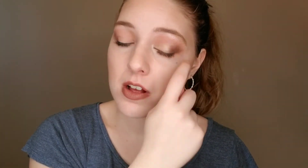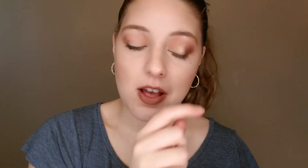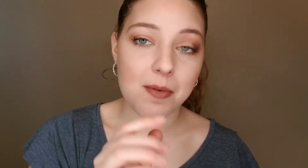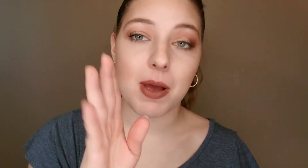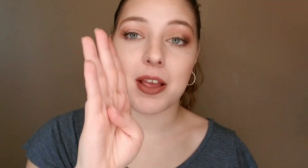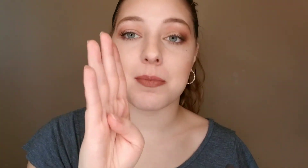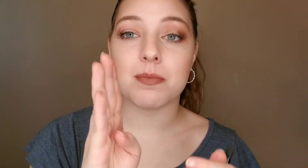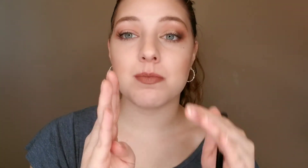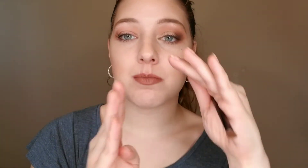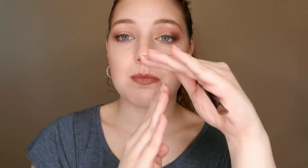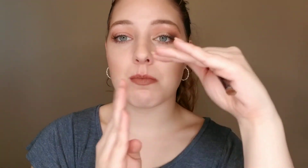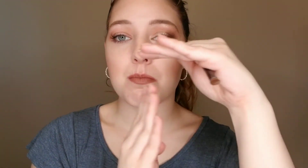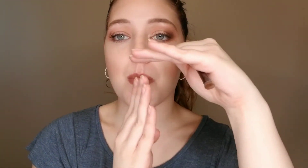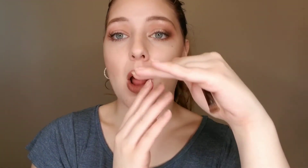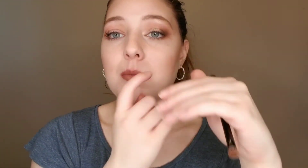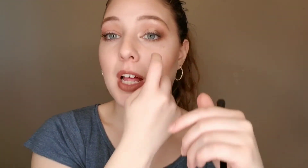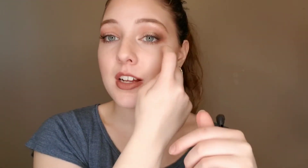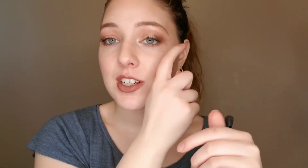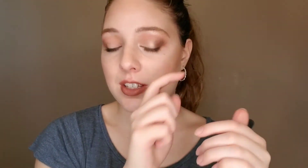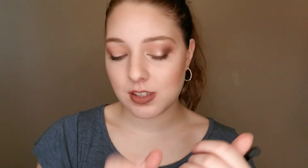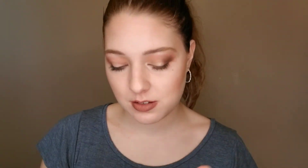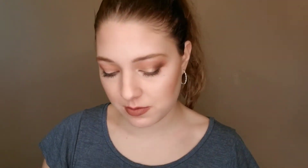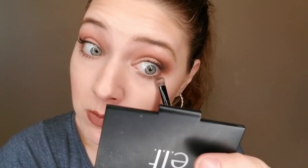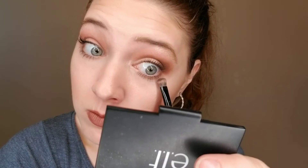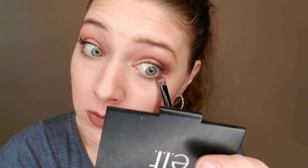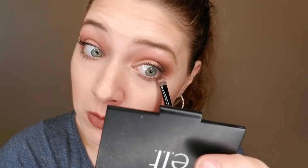of my bottom lashes.